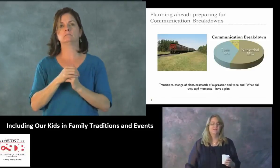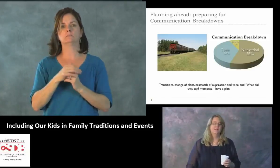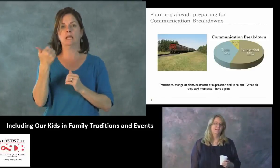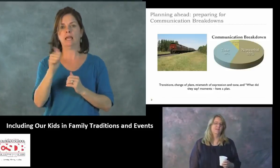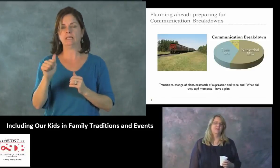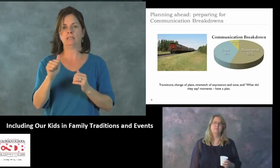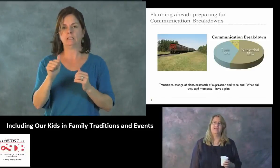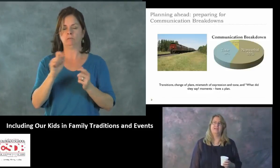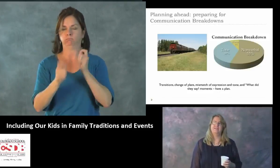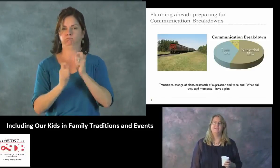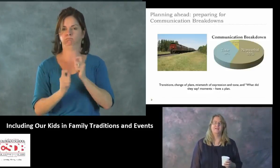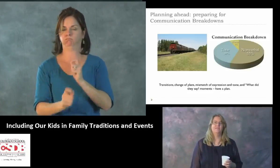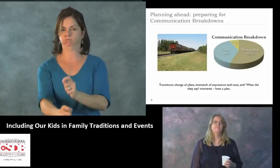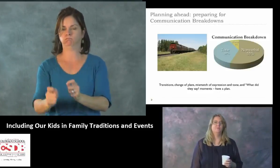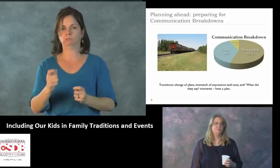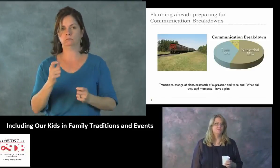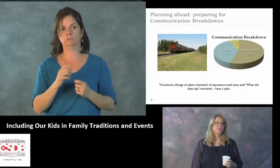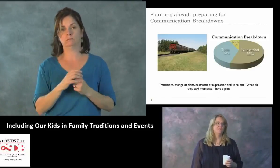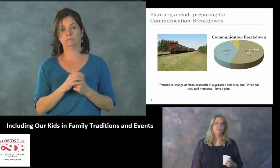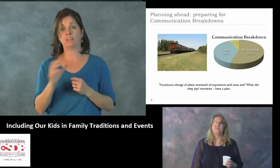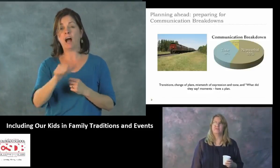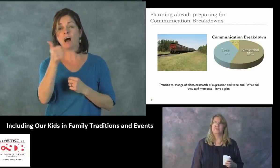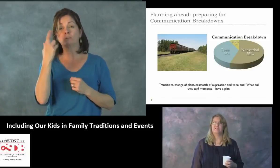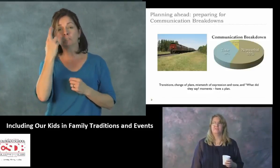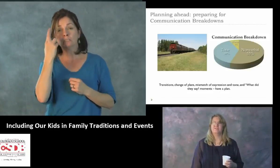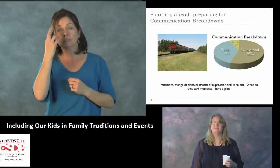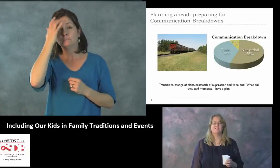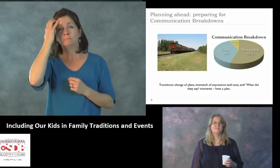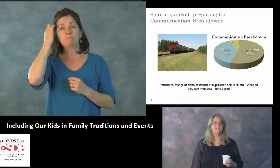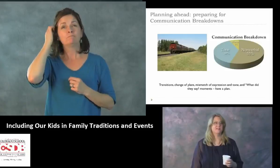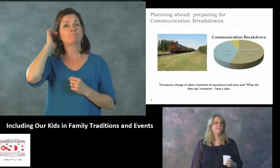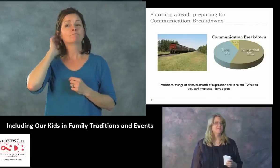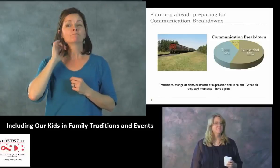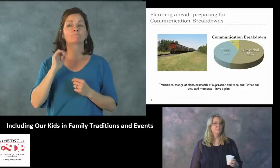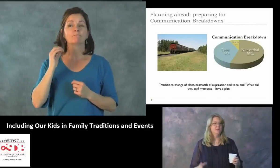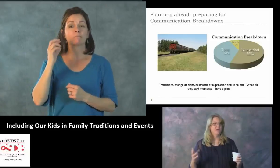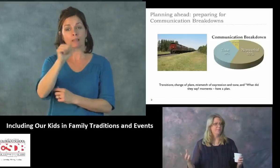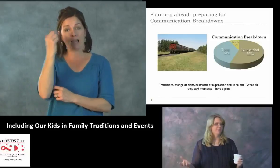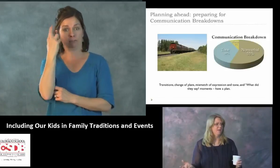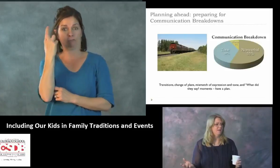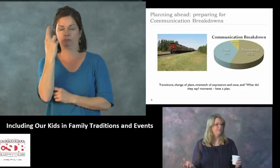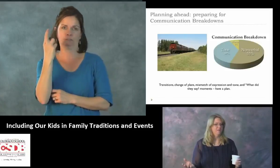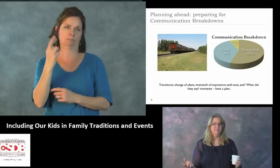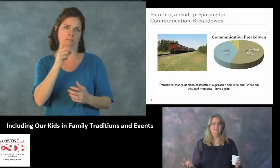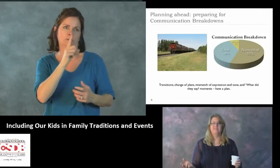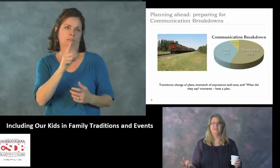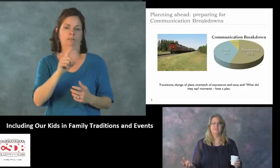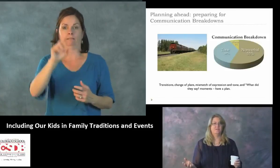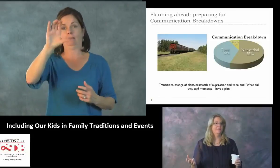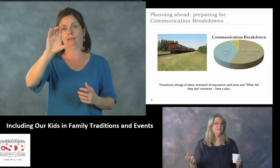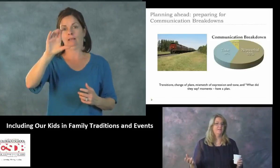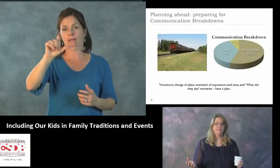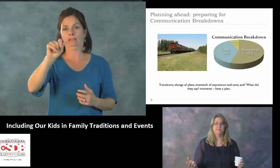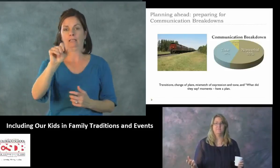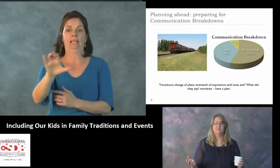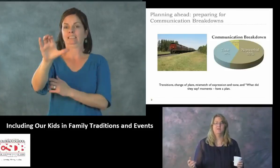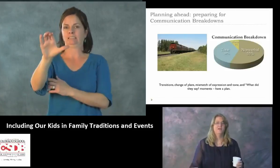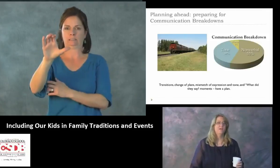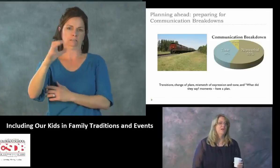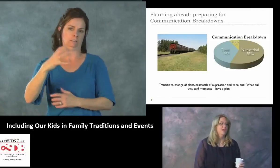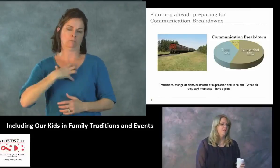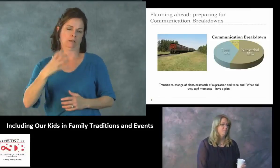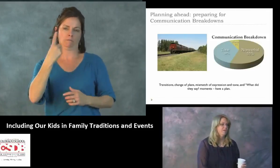classic complaint of most deaf and hard of hearing adults is that something will happen at a family event or at the dinner